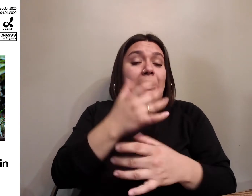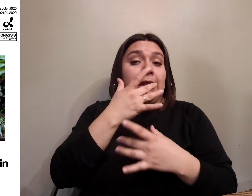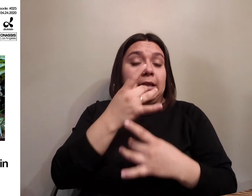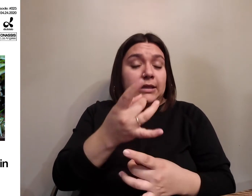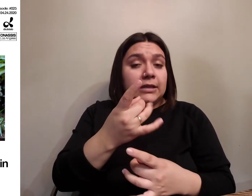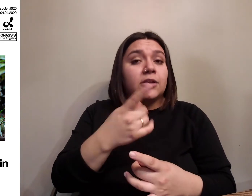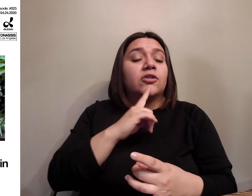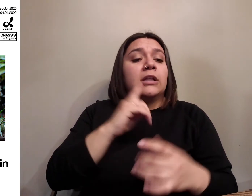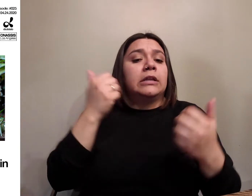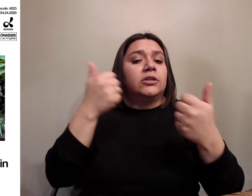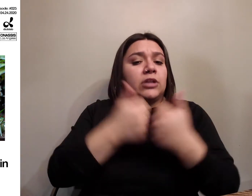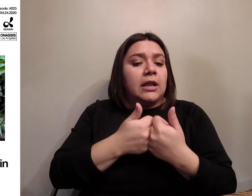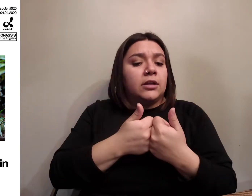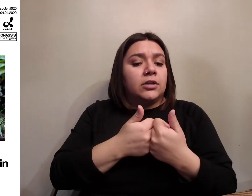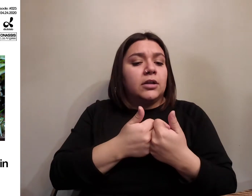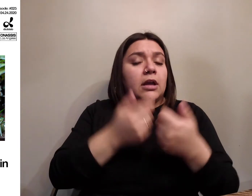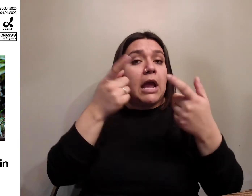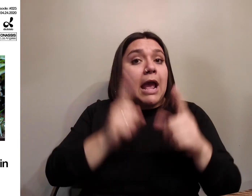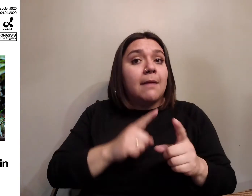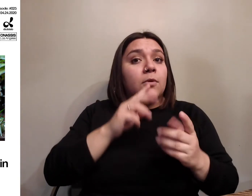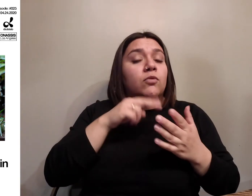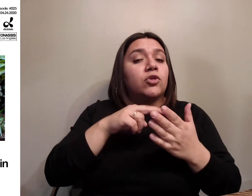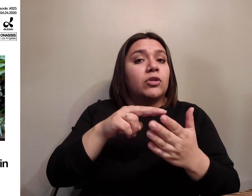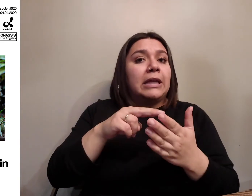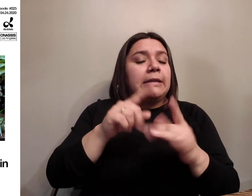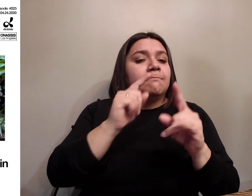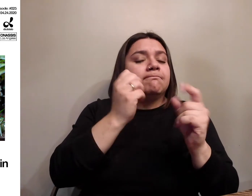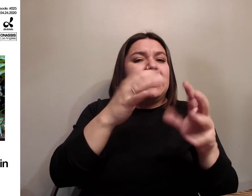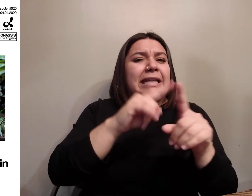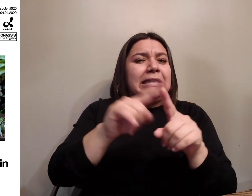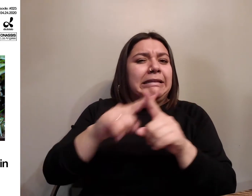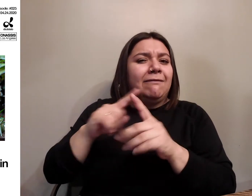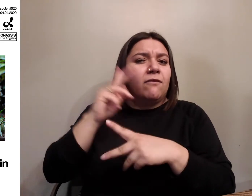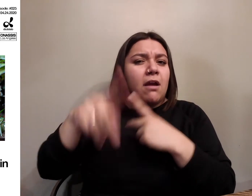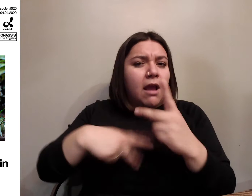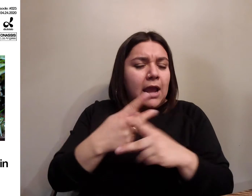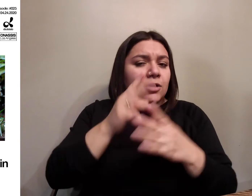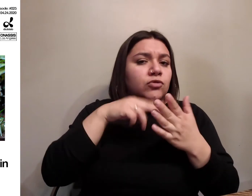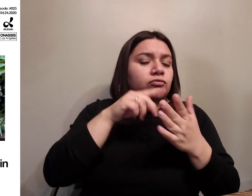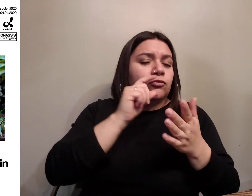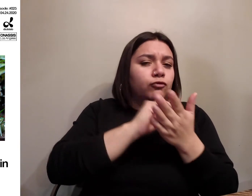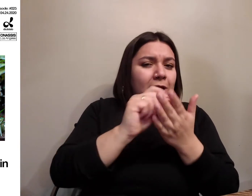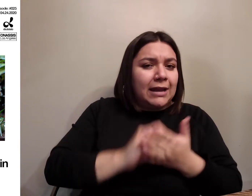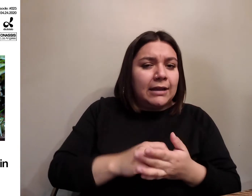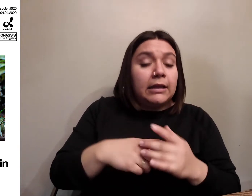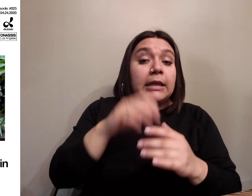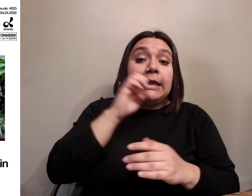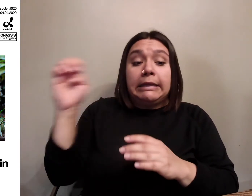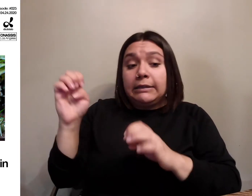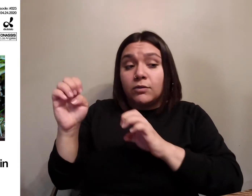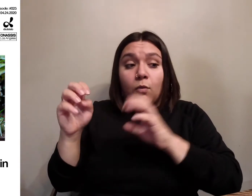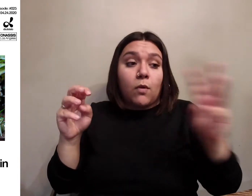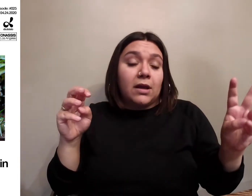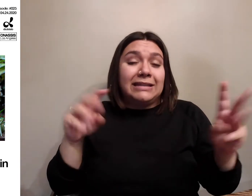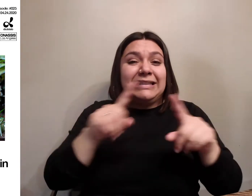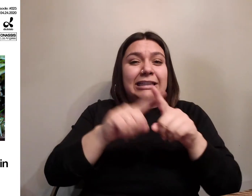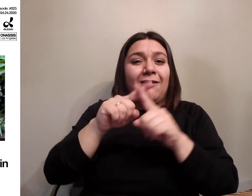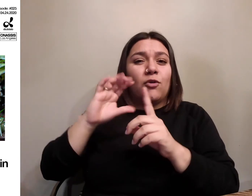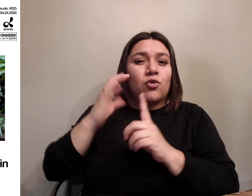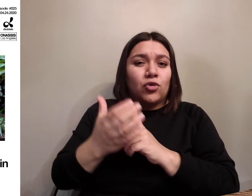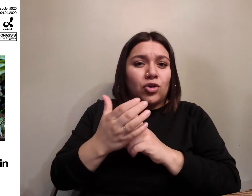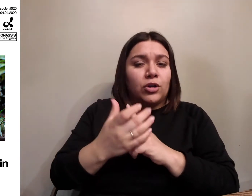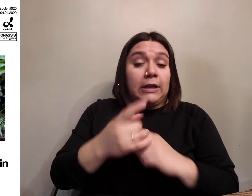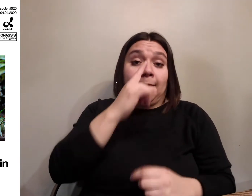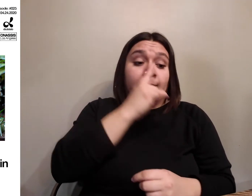many experts got so many things wrong again and again and again? You know, the Euro crisis happened, the financial